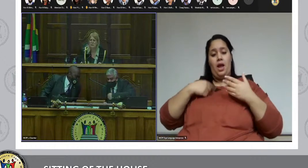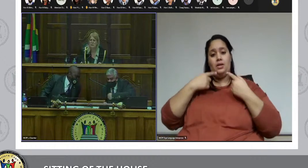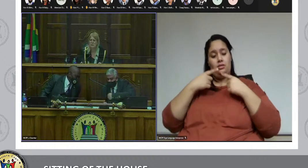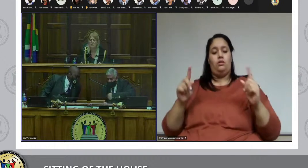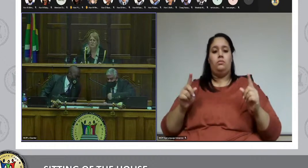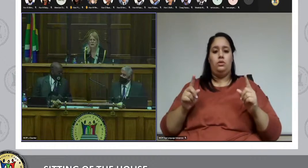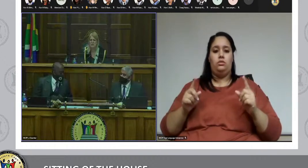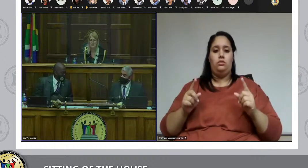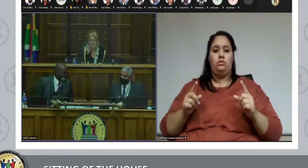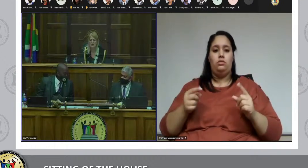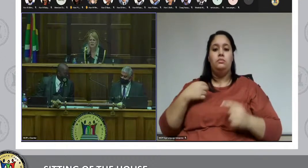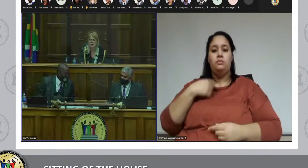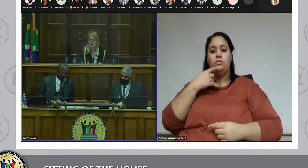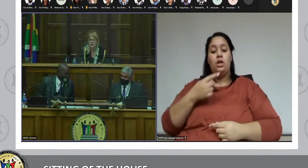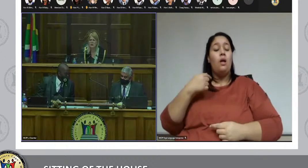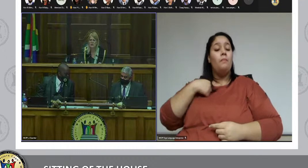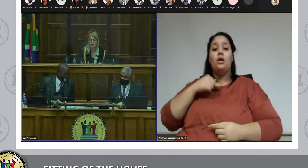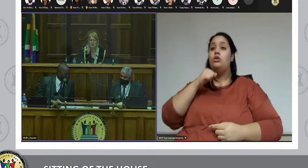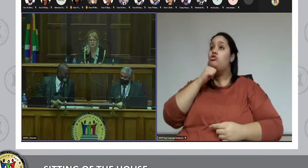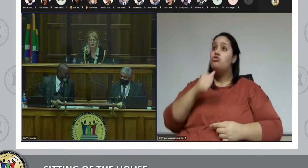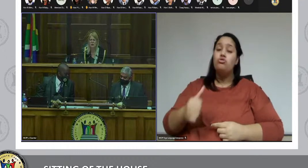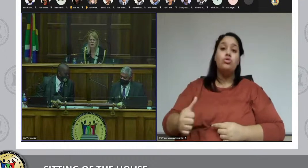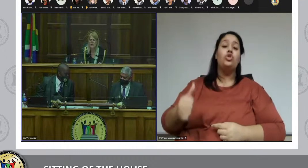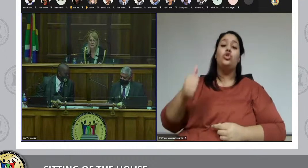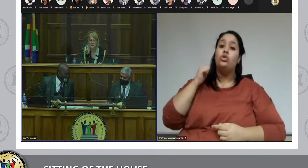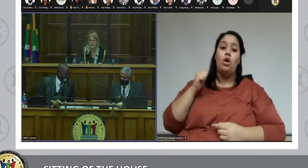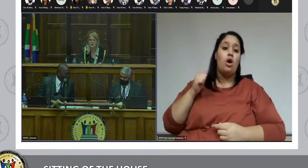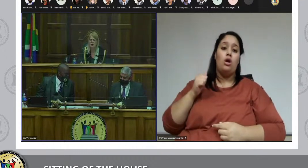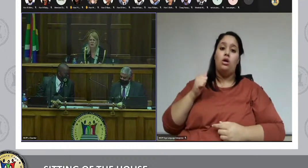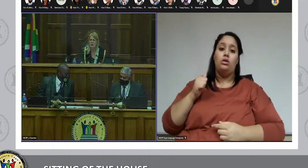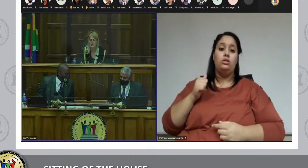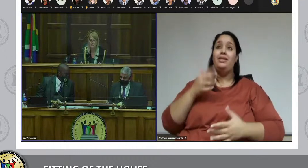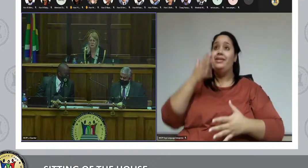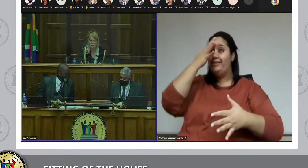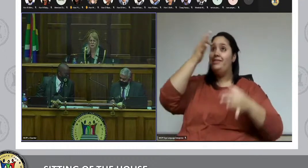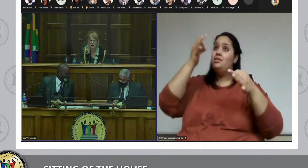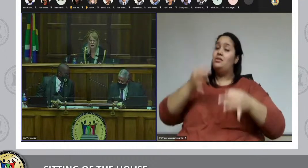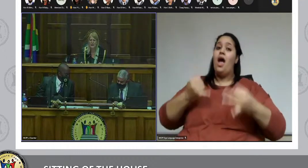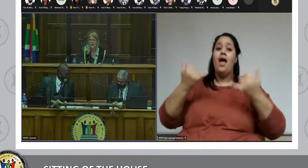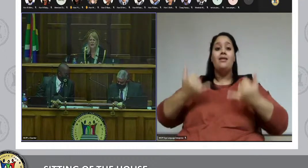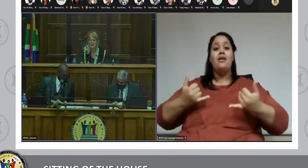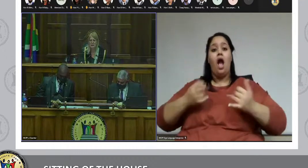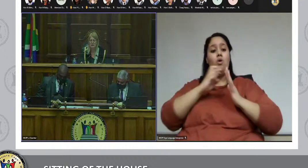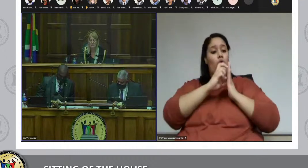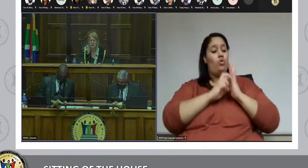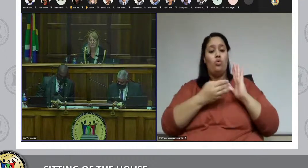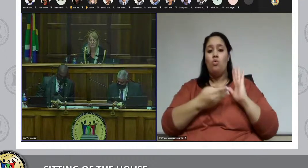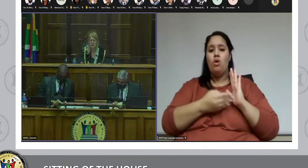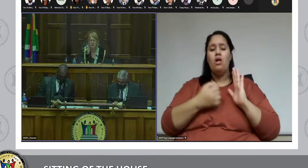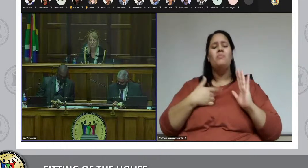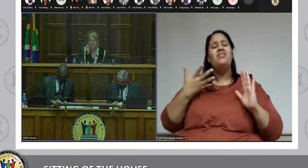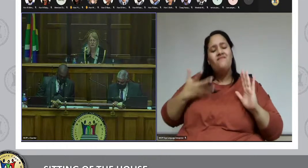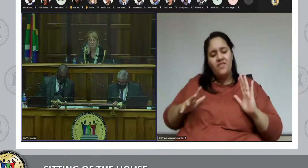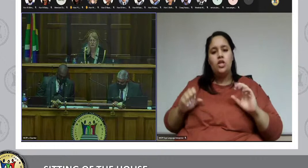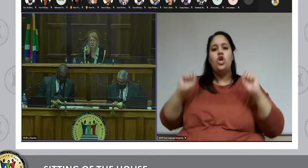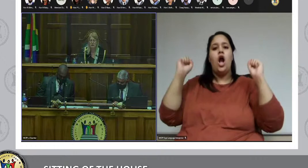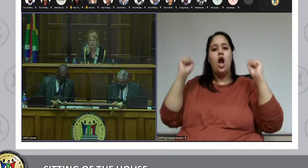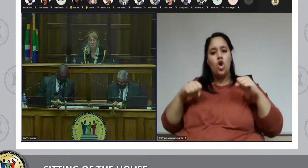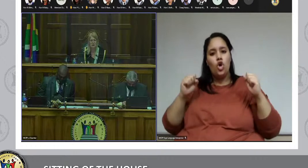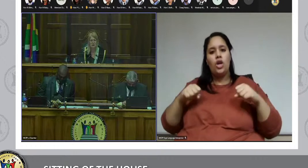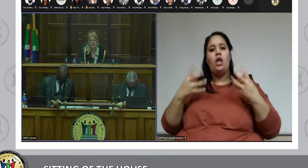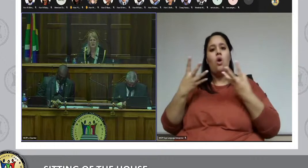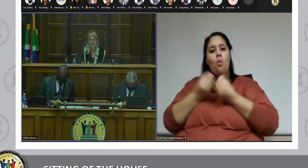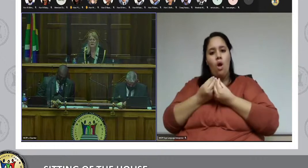statement, is that I am not going to make a decision on this ruling. I have agreed with